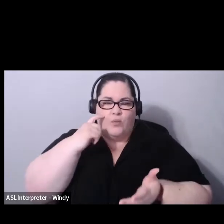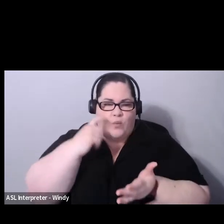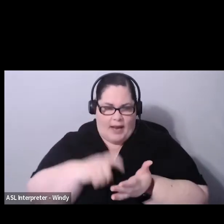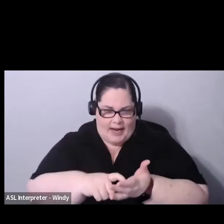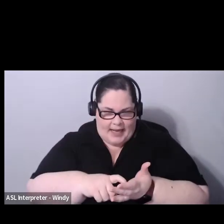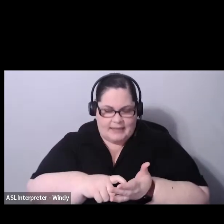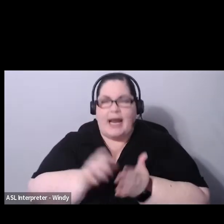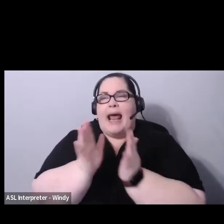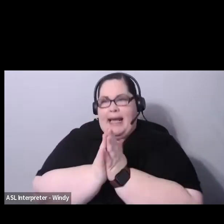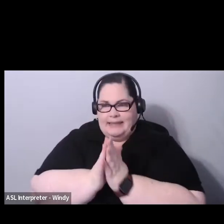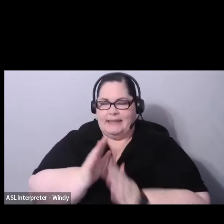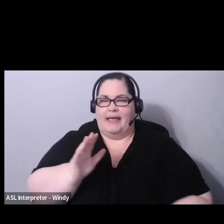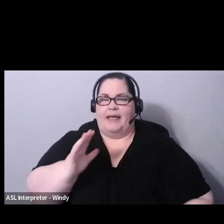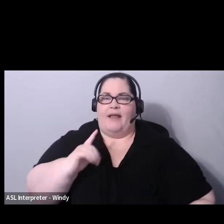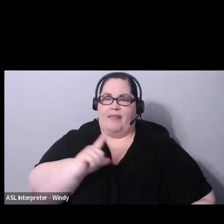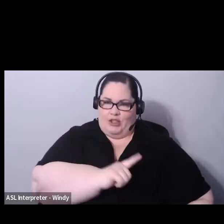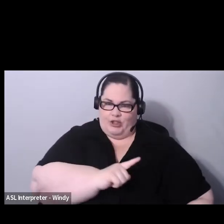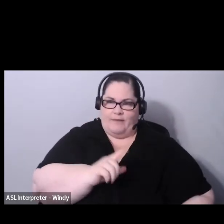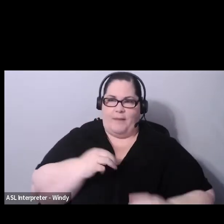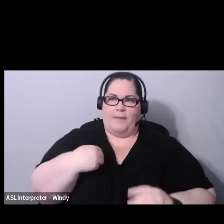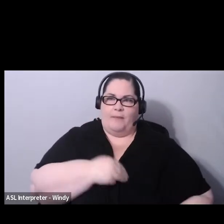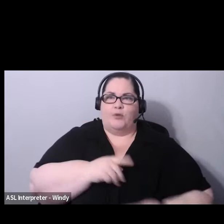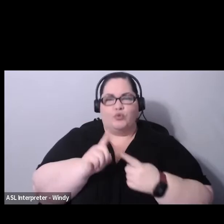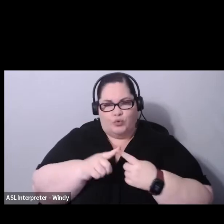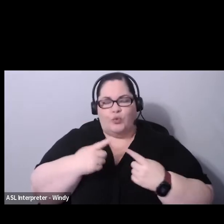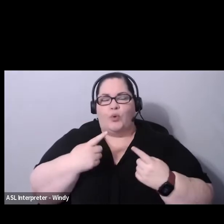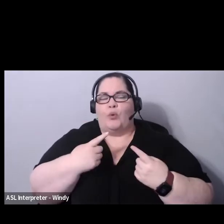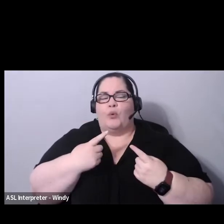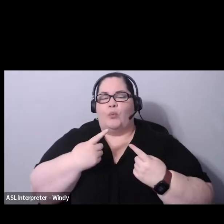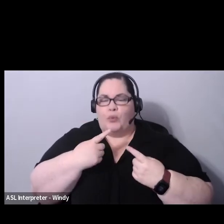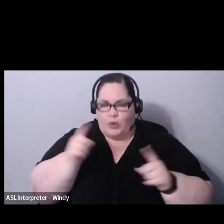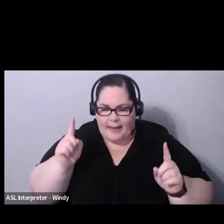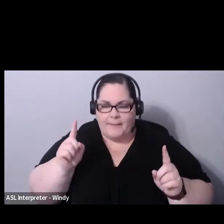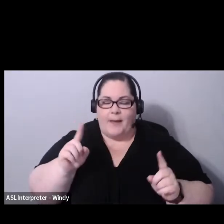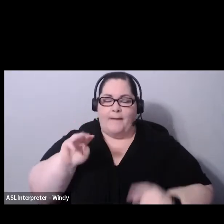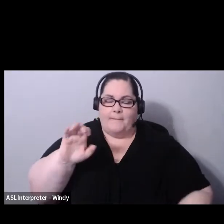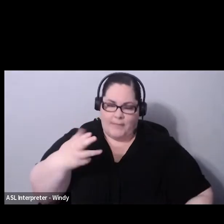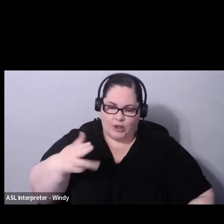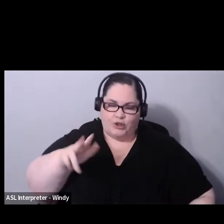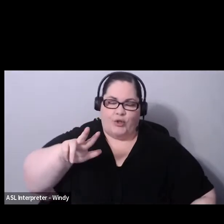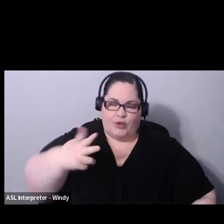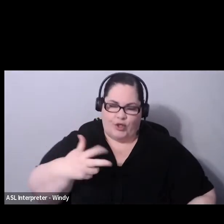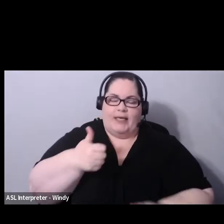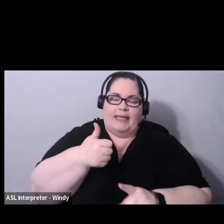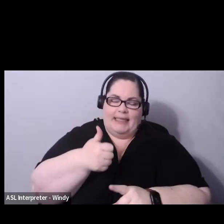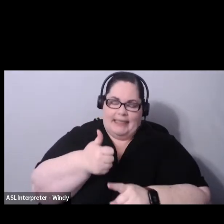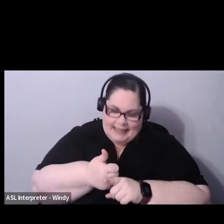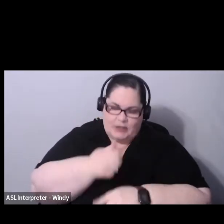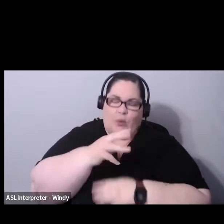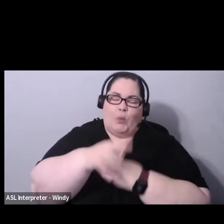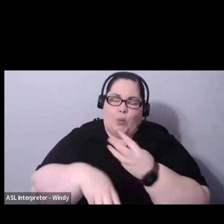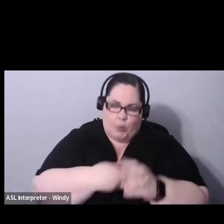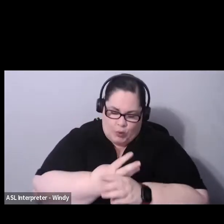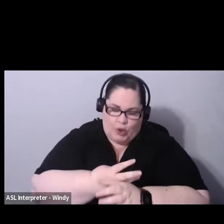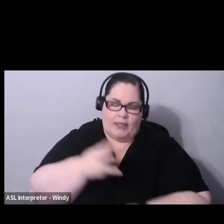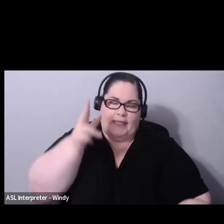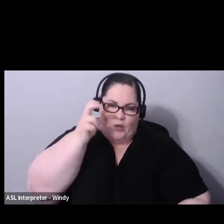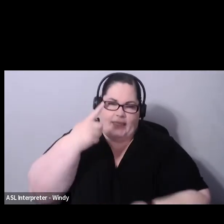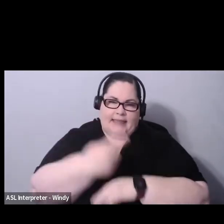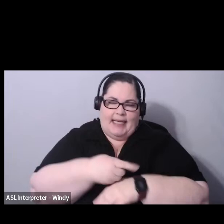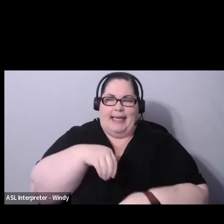asking the members of the legislature to proclaim March 3rd as World Hearing Day in the state of Arizona,